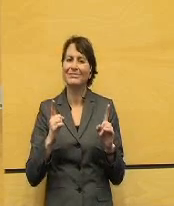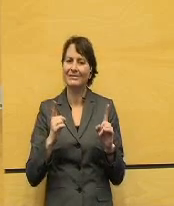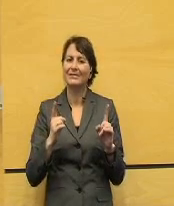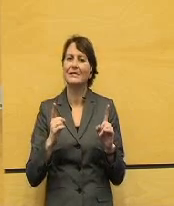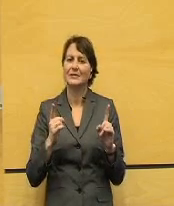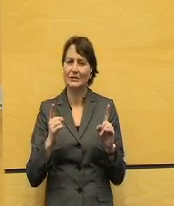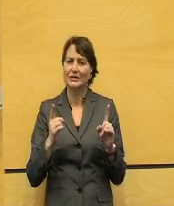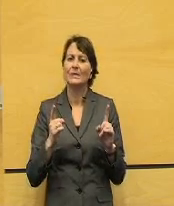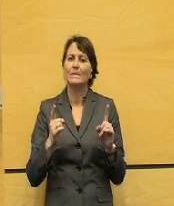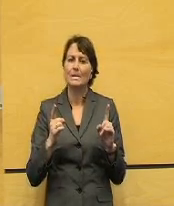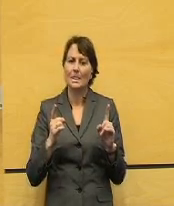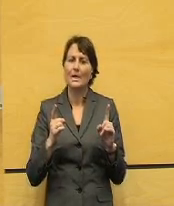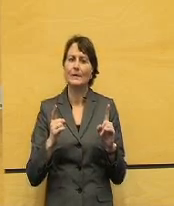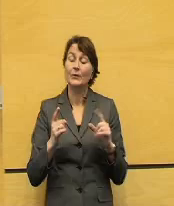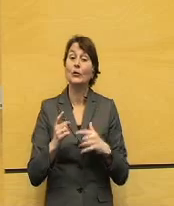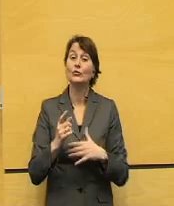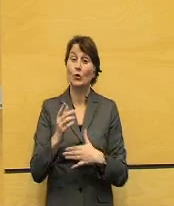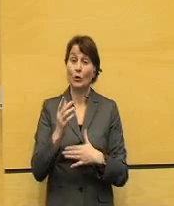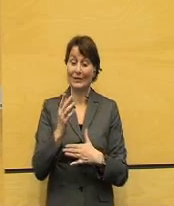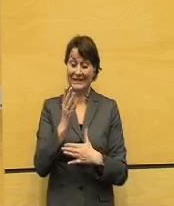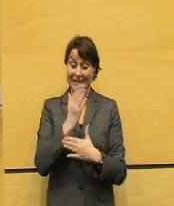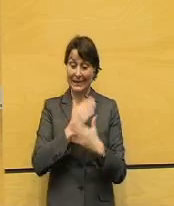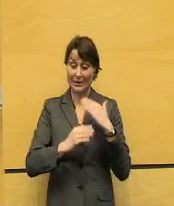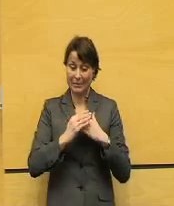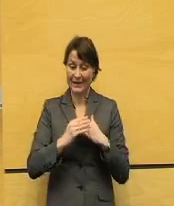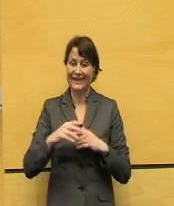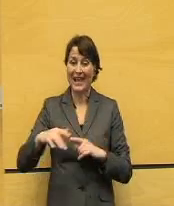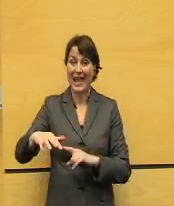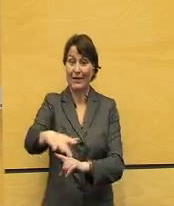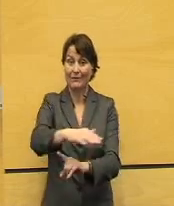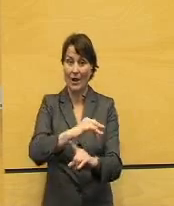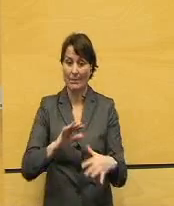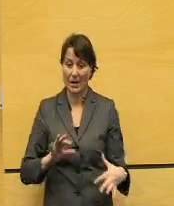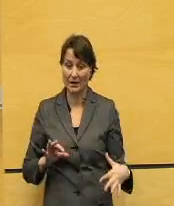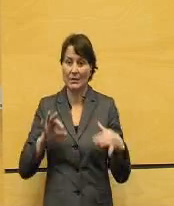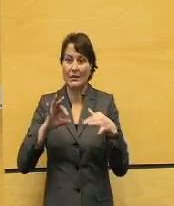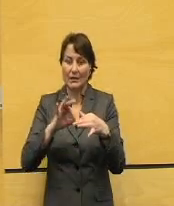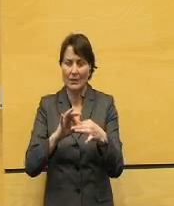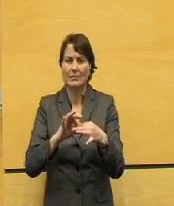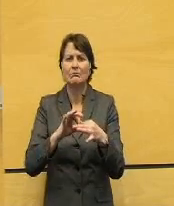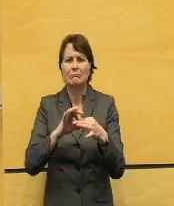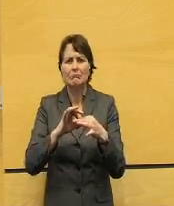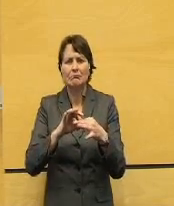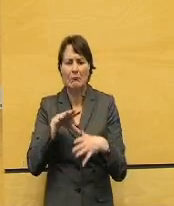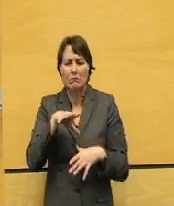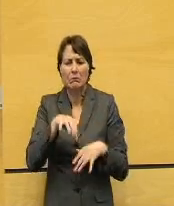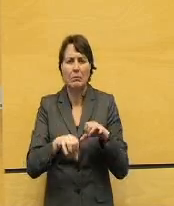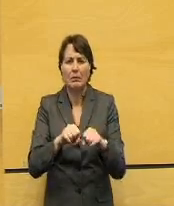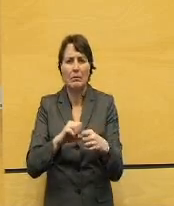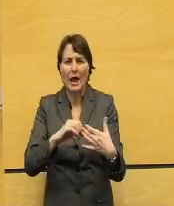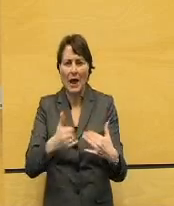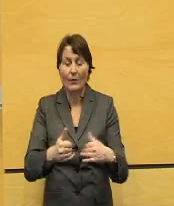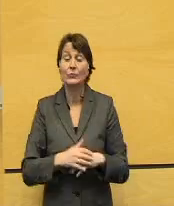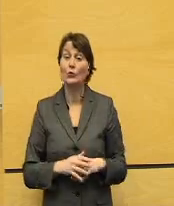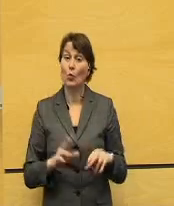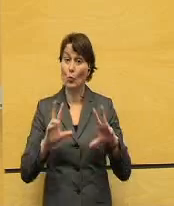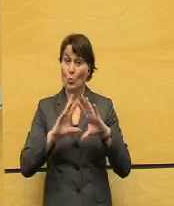interact between environment and their condition. So this the